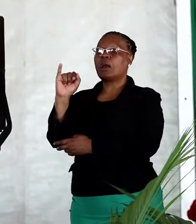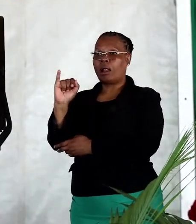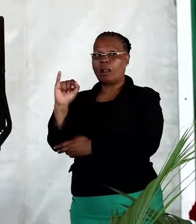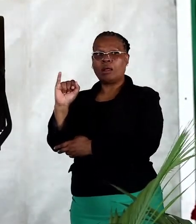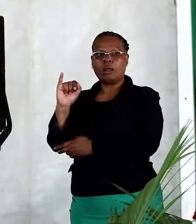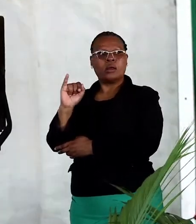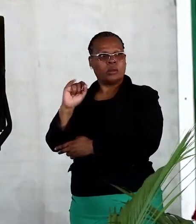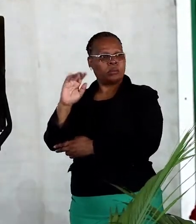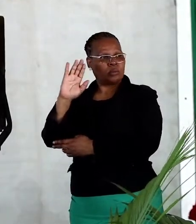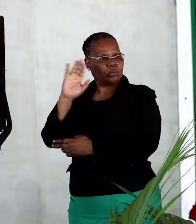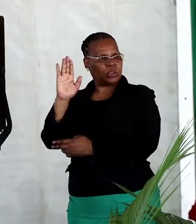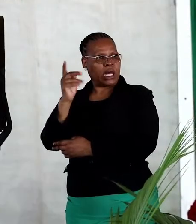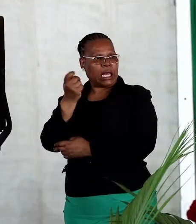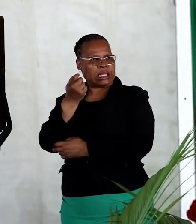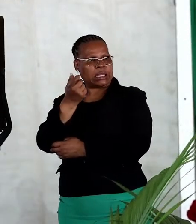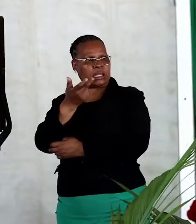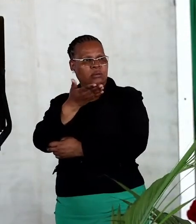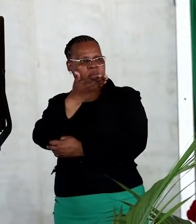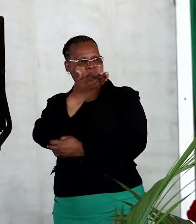Ungababulisa nje inkokheli yami.